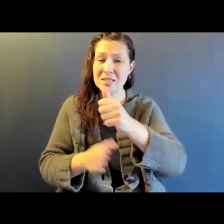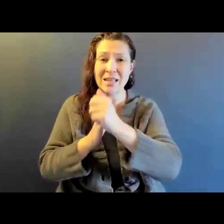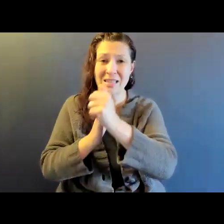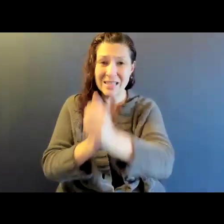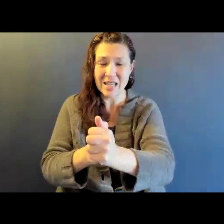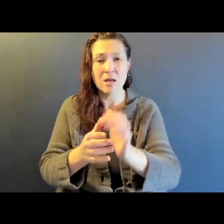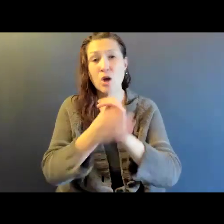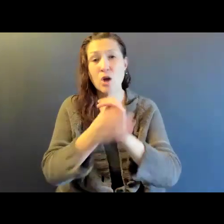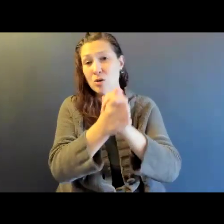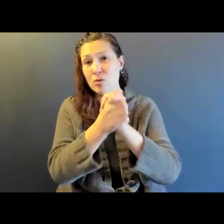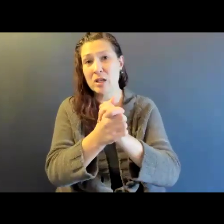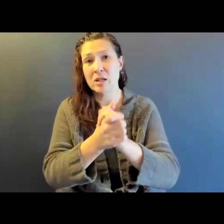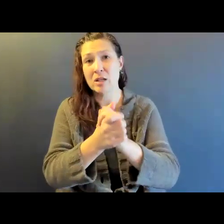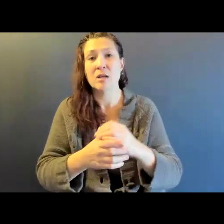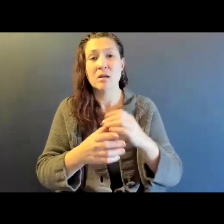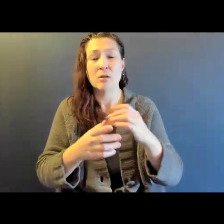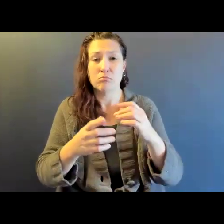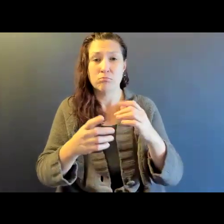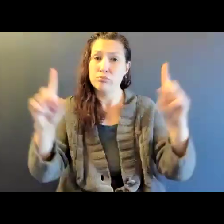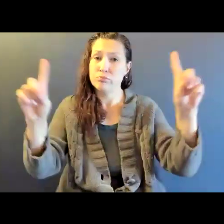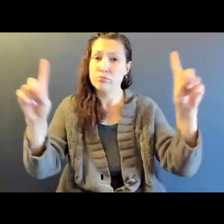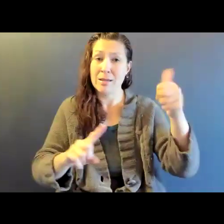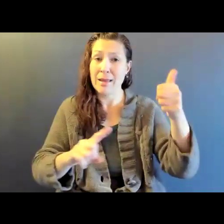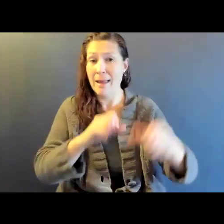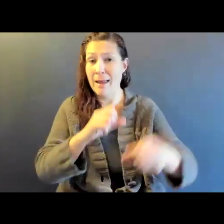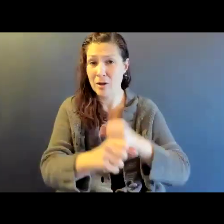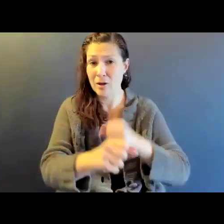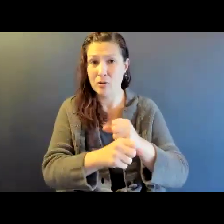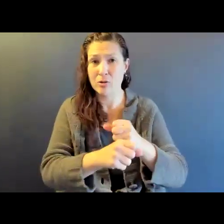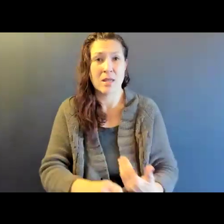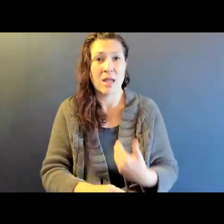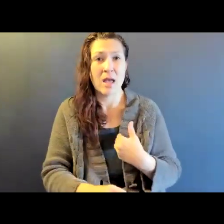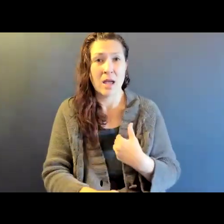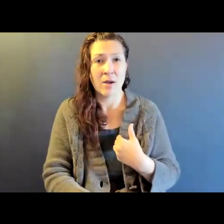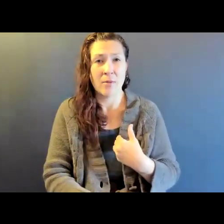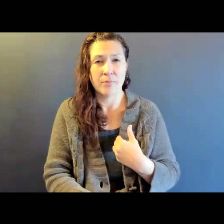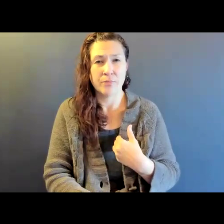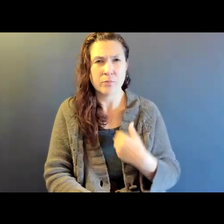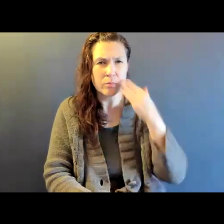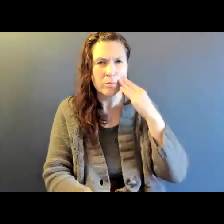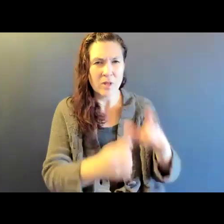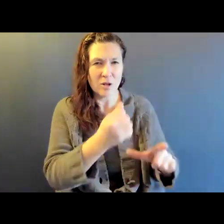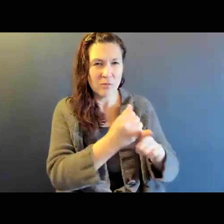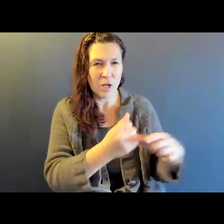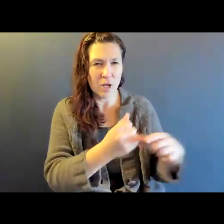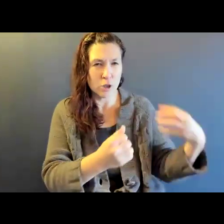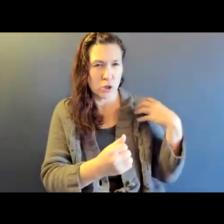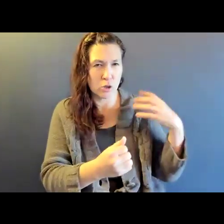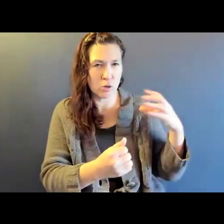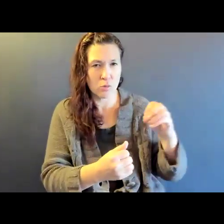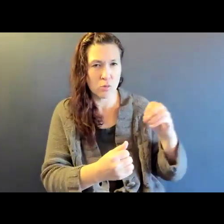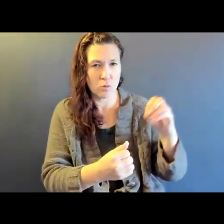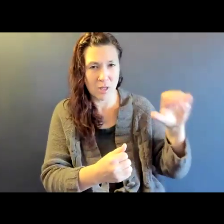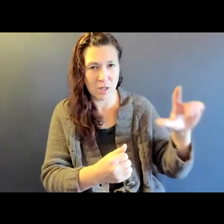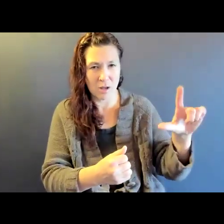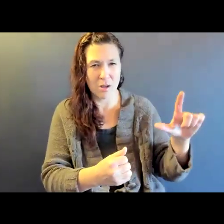Congratulations on making this milestone. And we have, I know that Vice Chair O'Neill is going to say a few words, and we